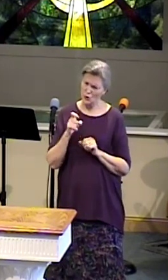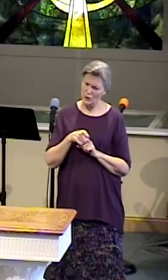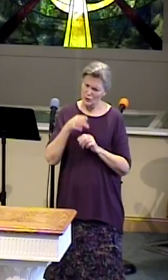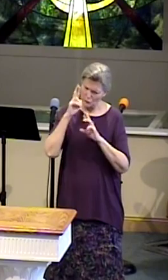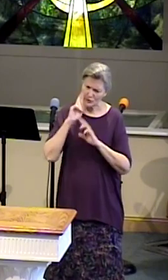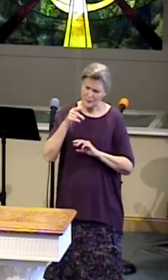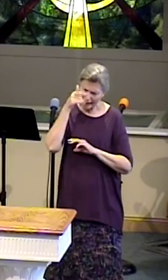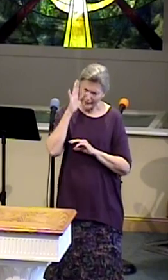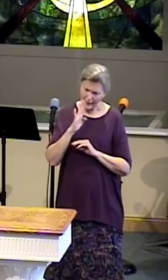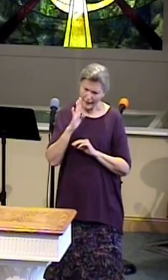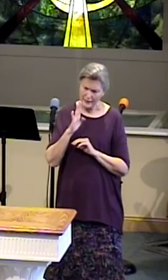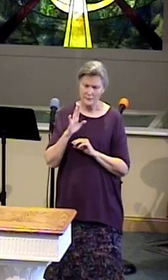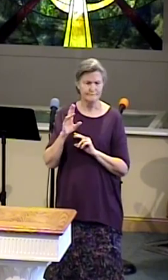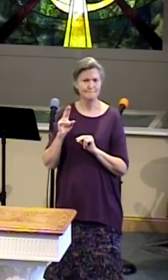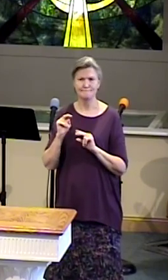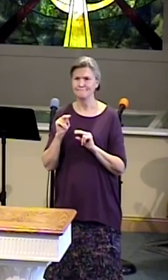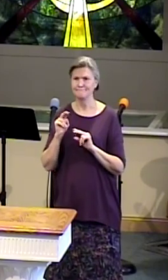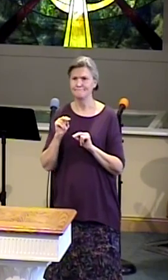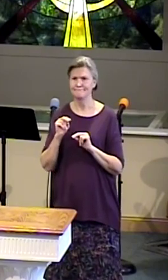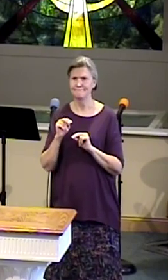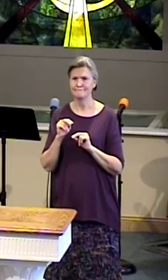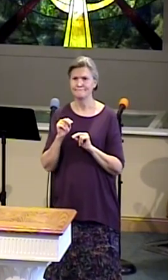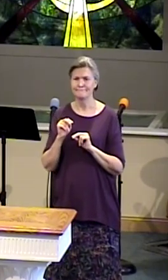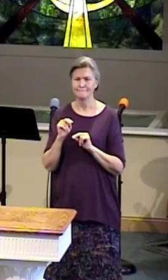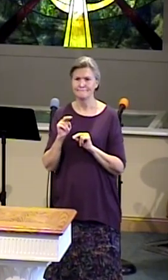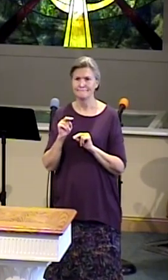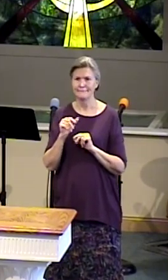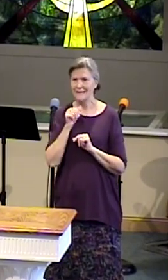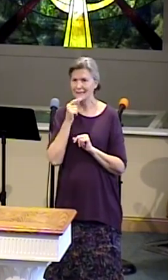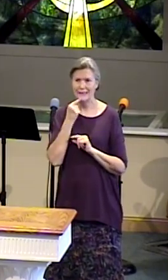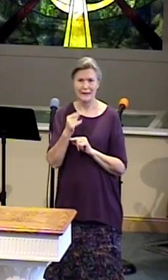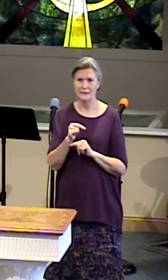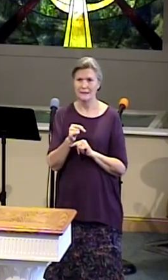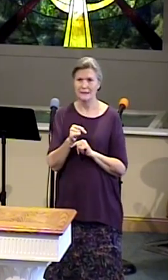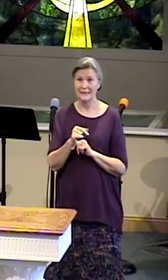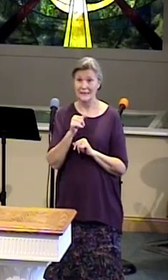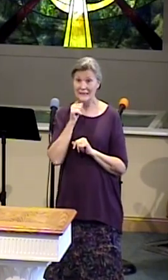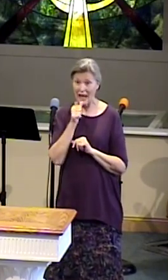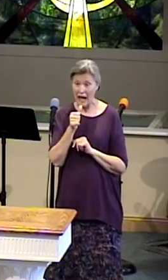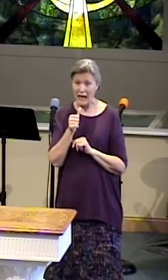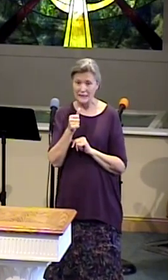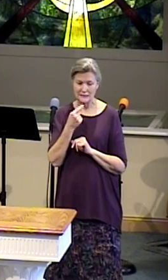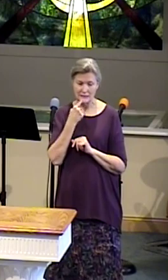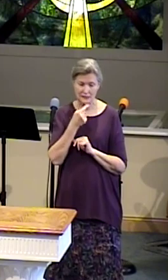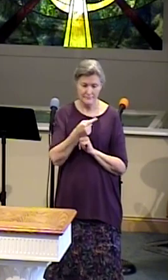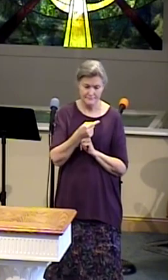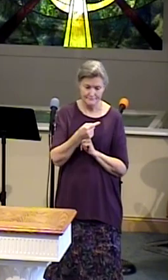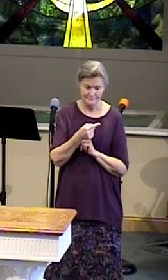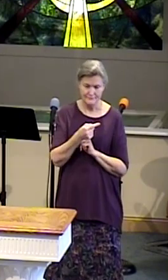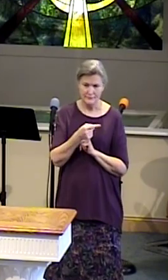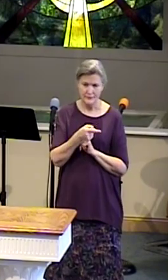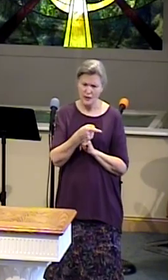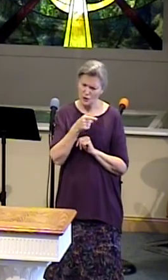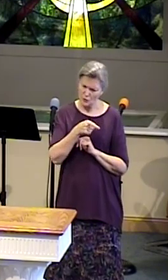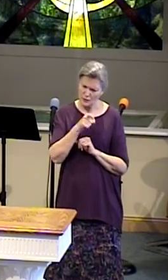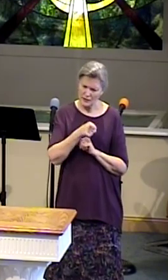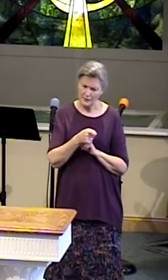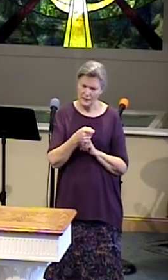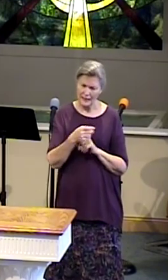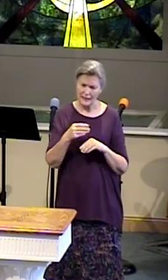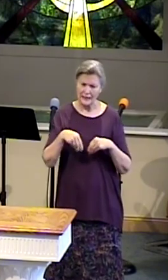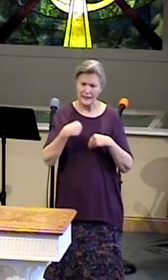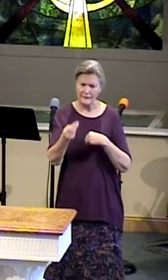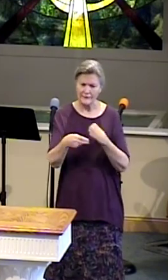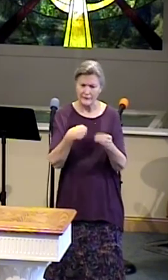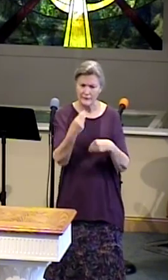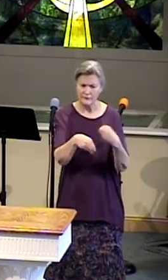respect God with everybody that's in your house. He did not tell Cornelius to be a generous